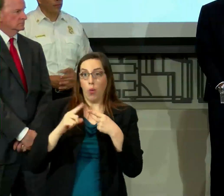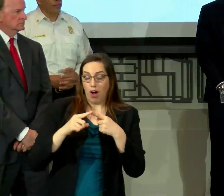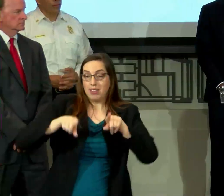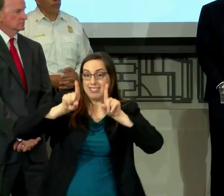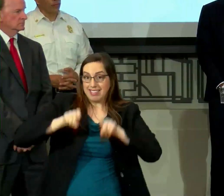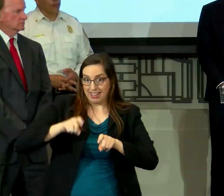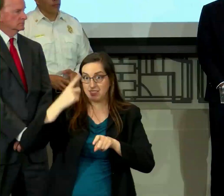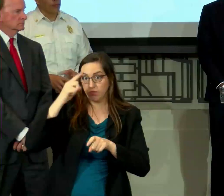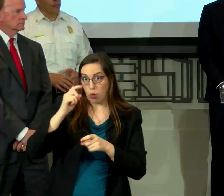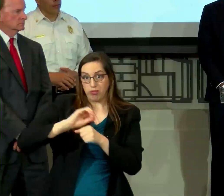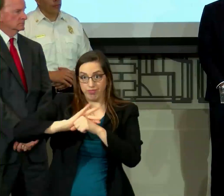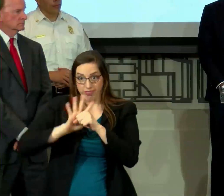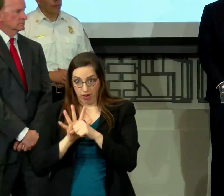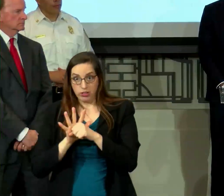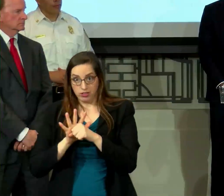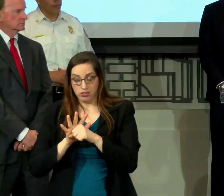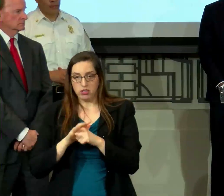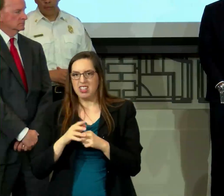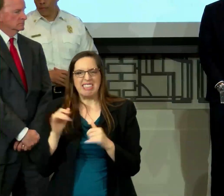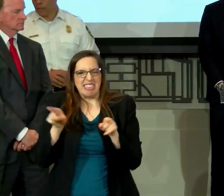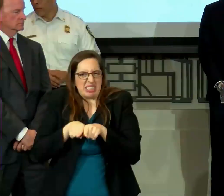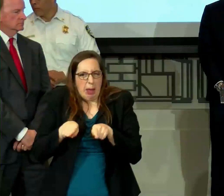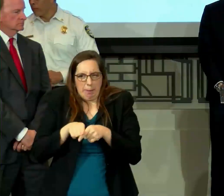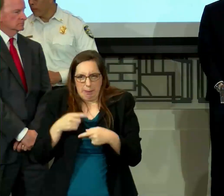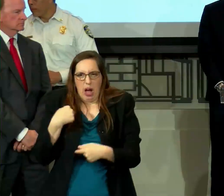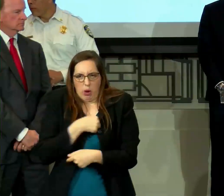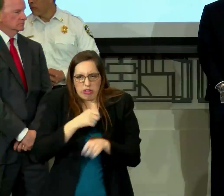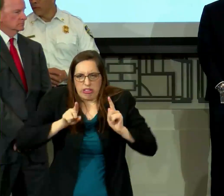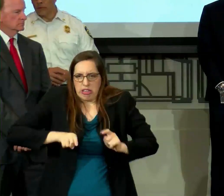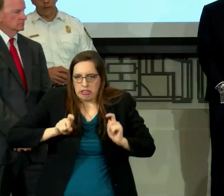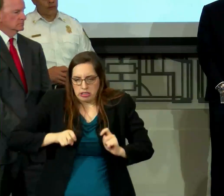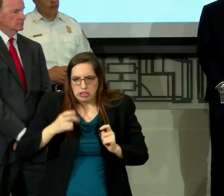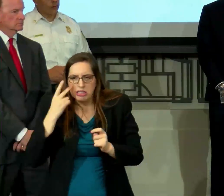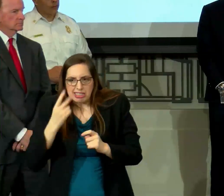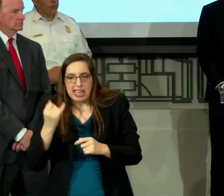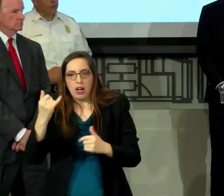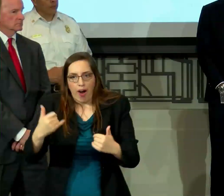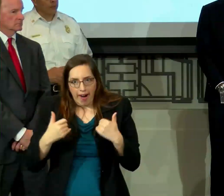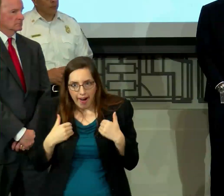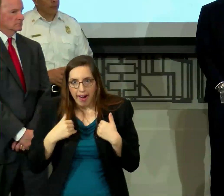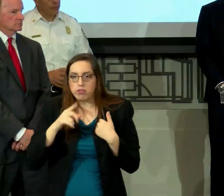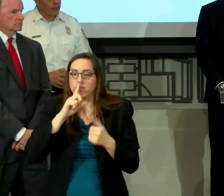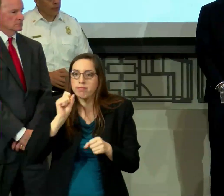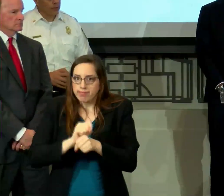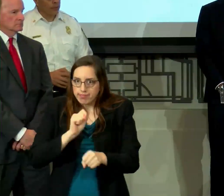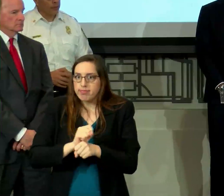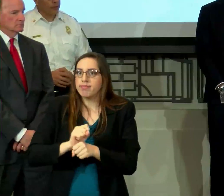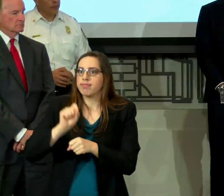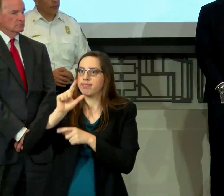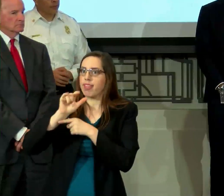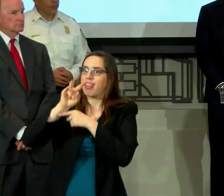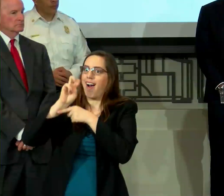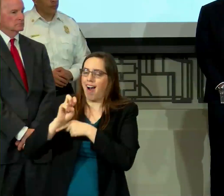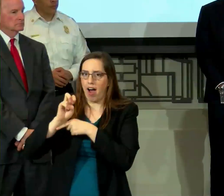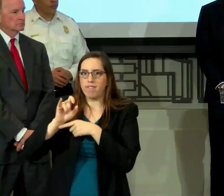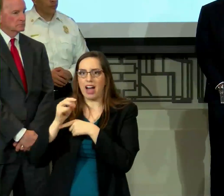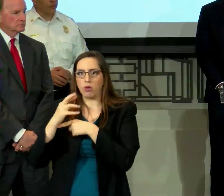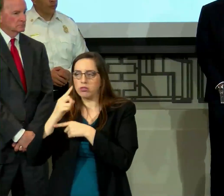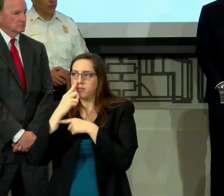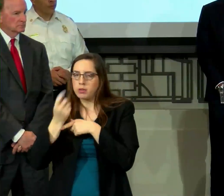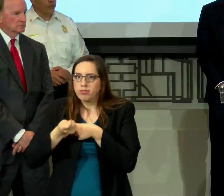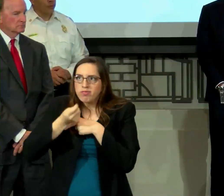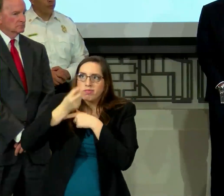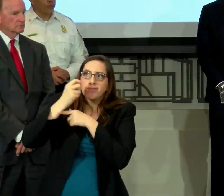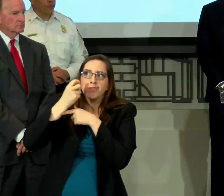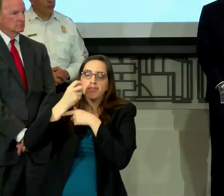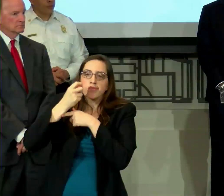the virus, which is a test very similar to what we're doing now. It tests to see if you actually have live virus in your nose, okay? And